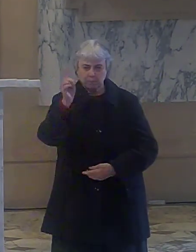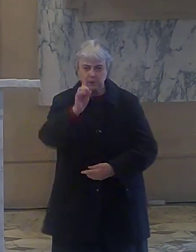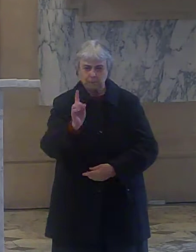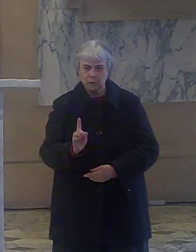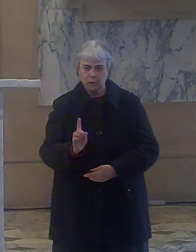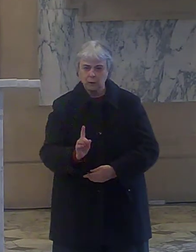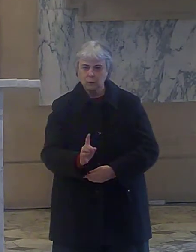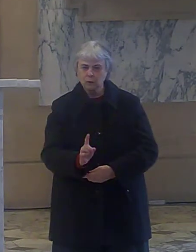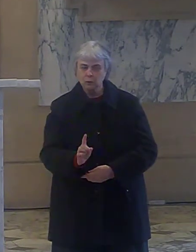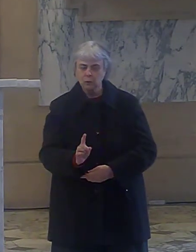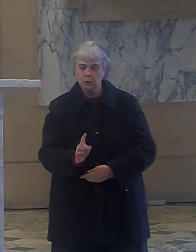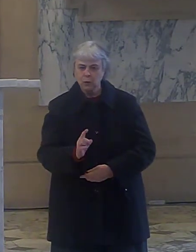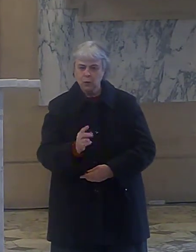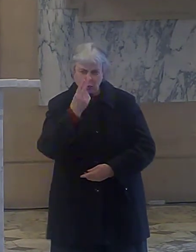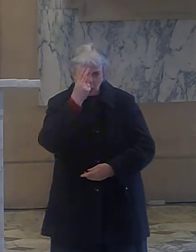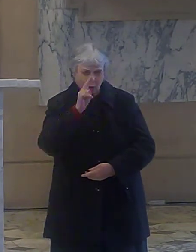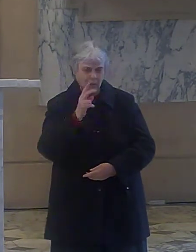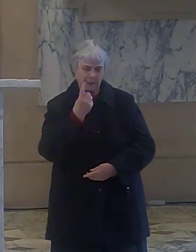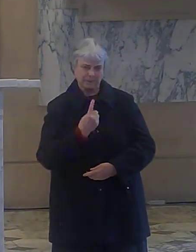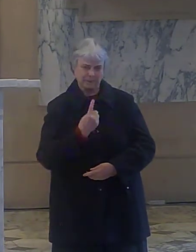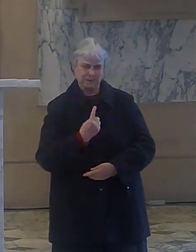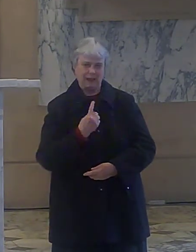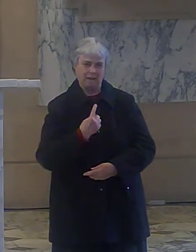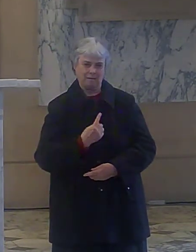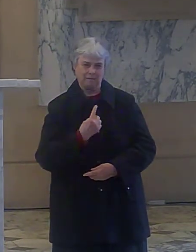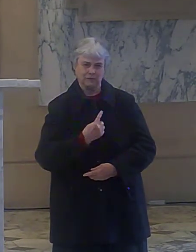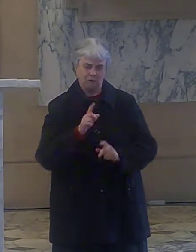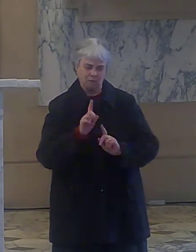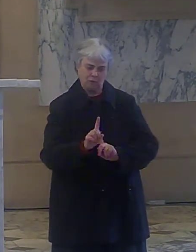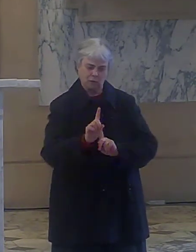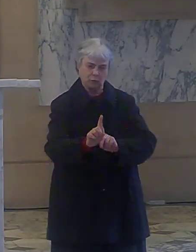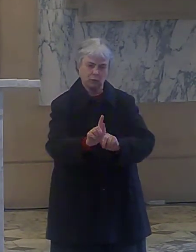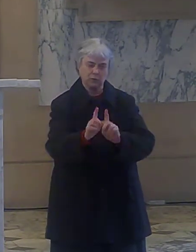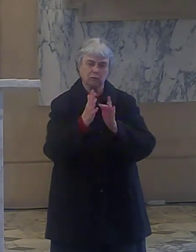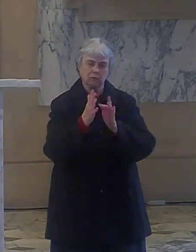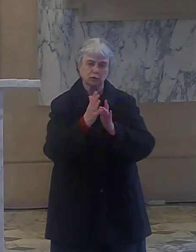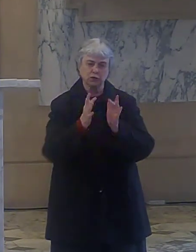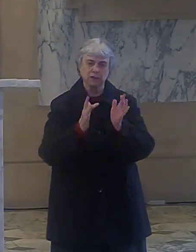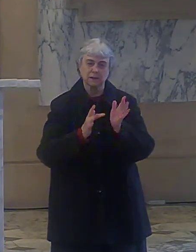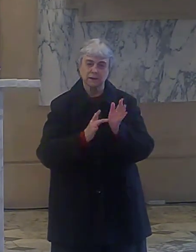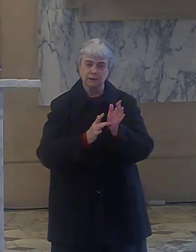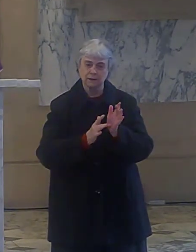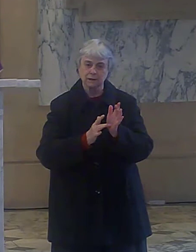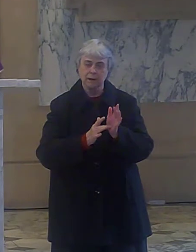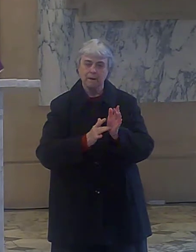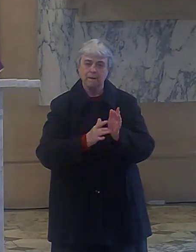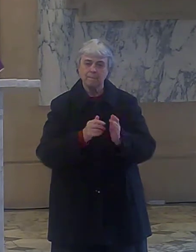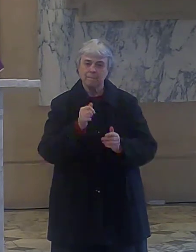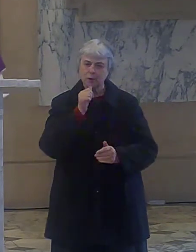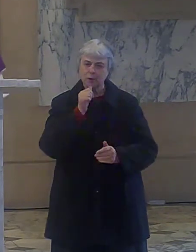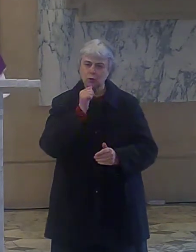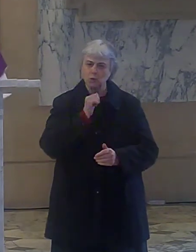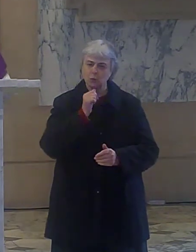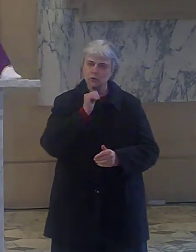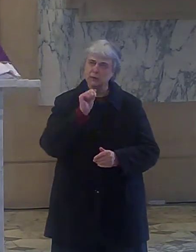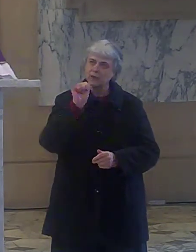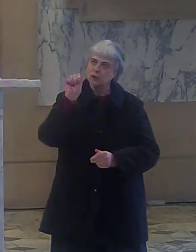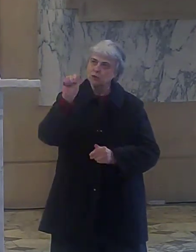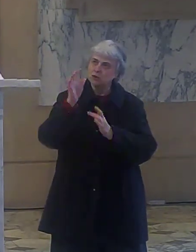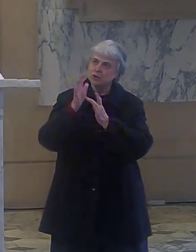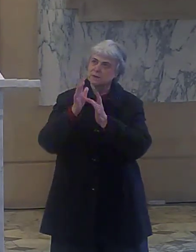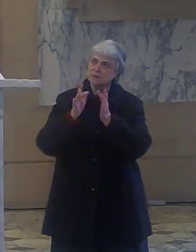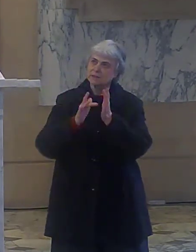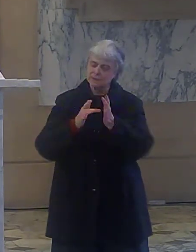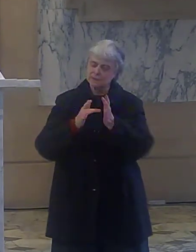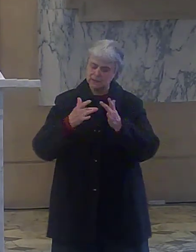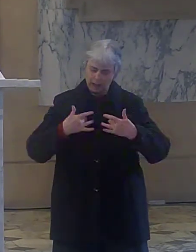who call themselves followers of jesus may use his own life as their